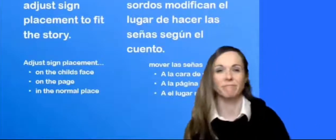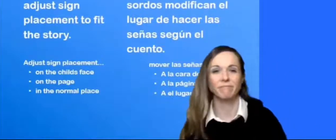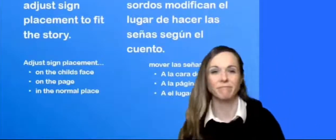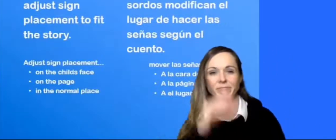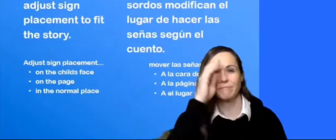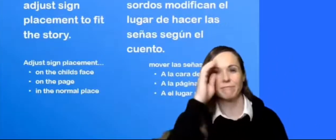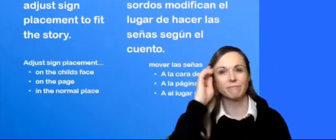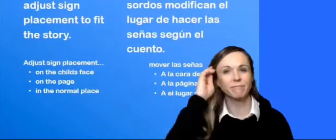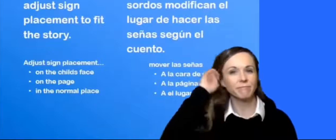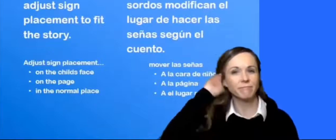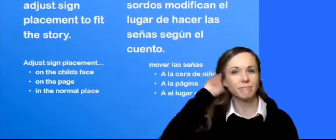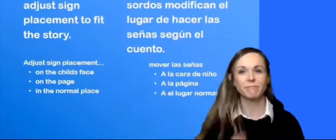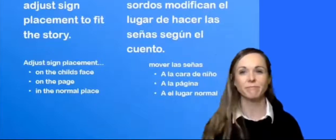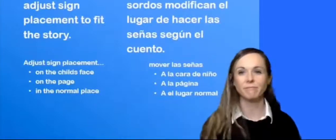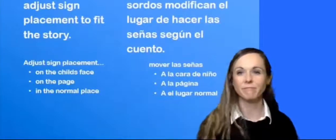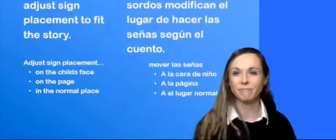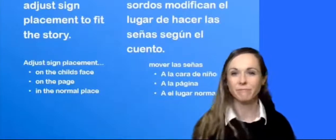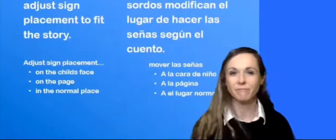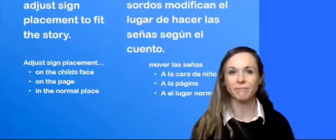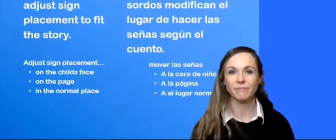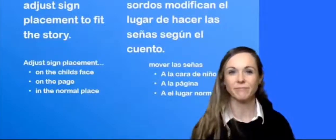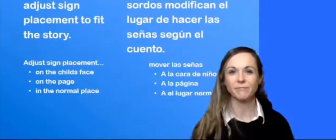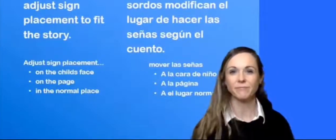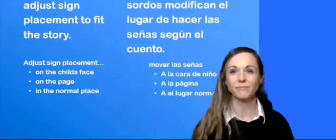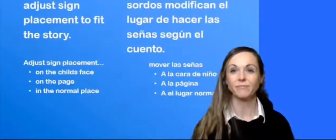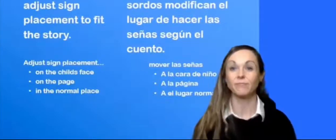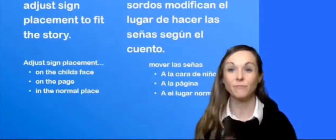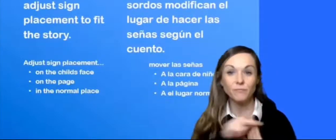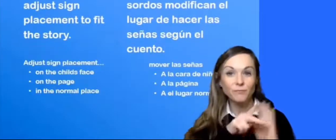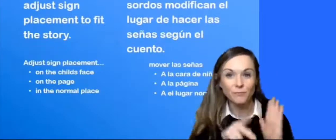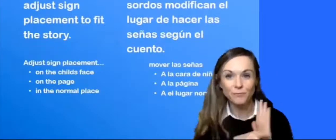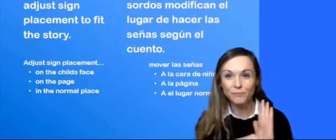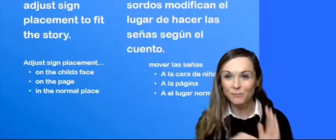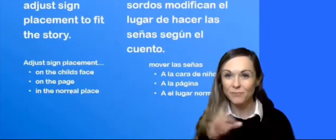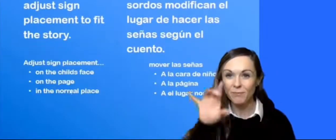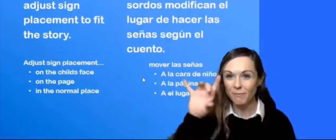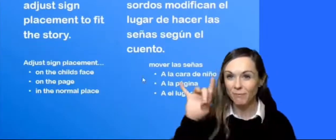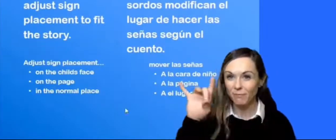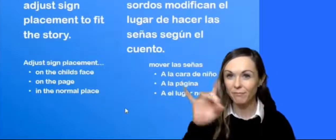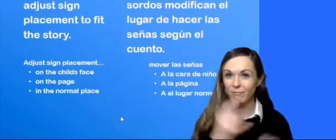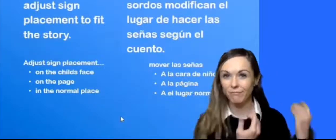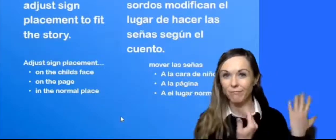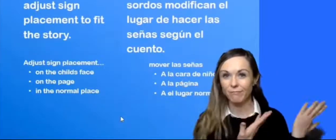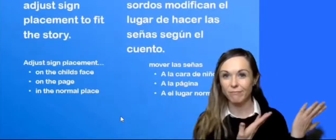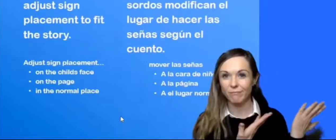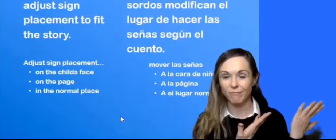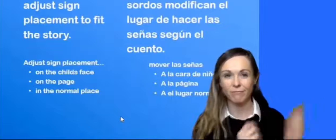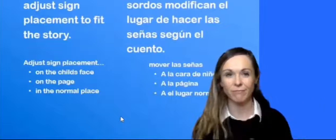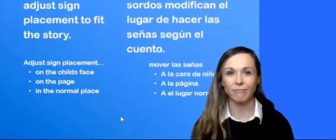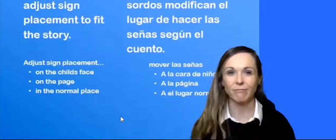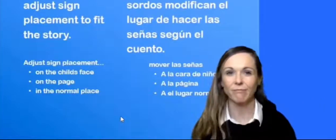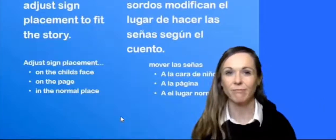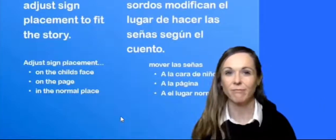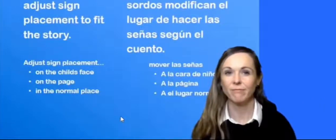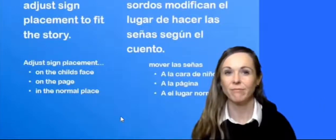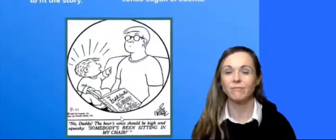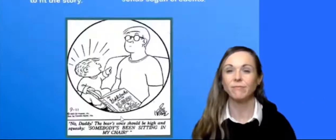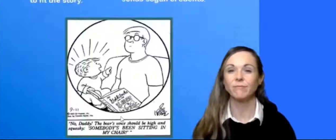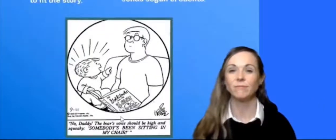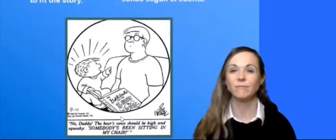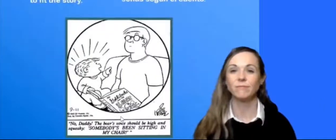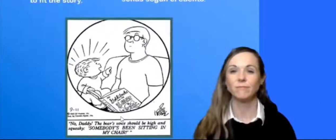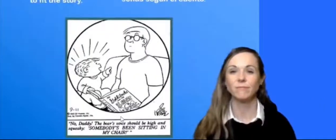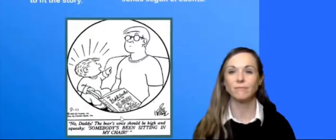third option and the most obvious one would be in the normal place that we would produce the sign correctly on our own face as